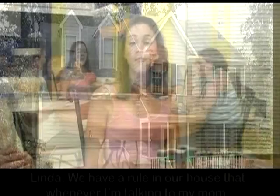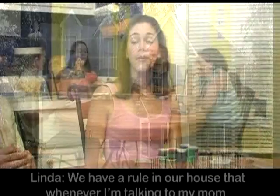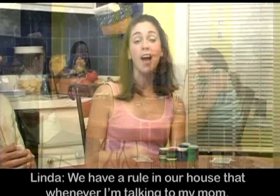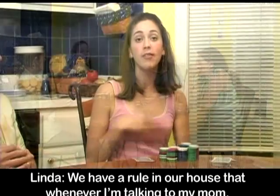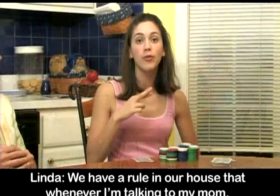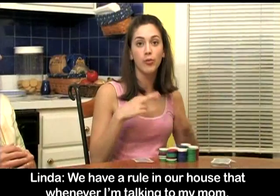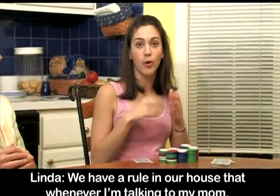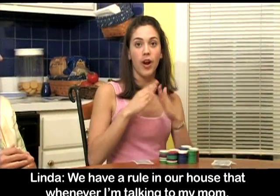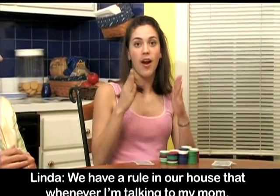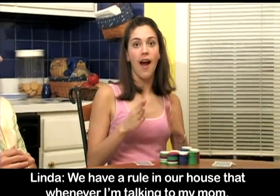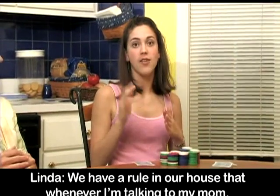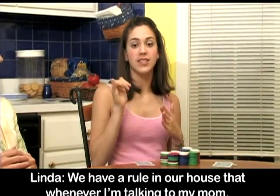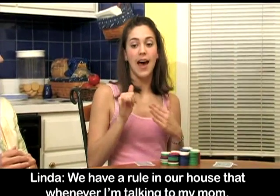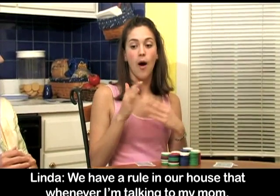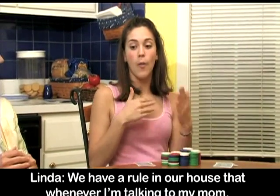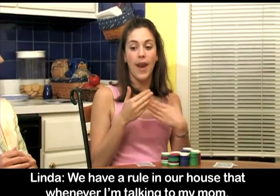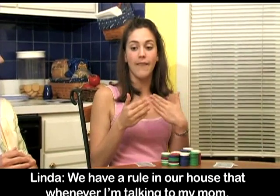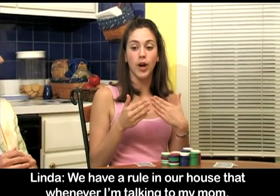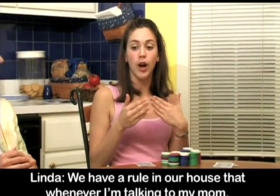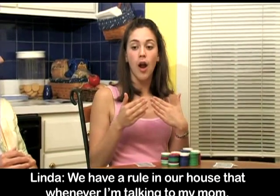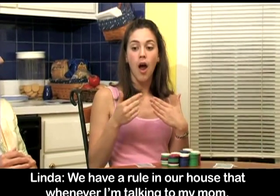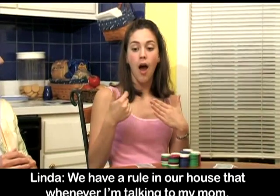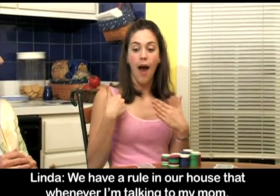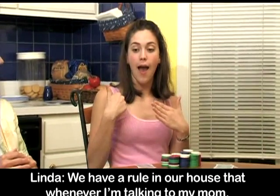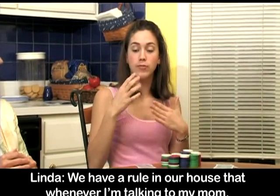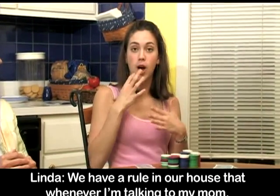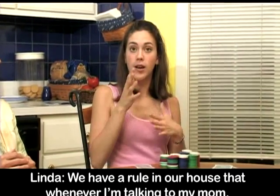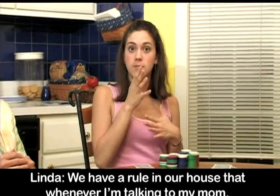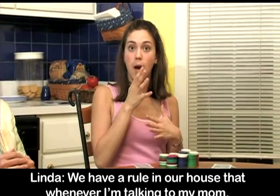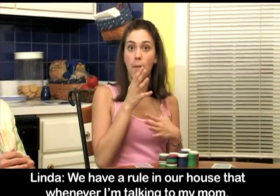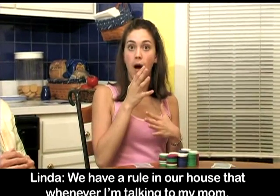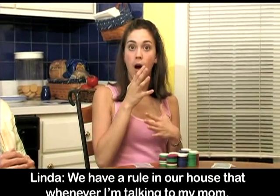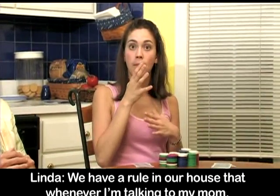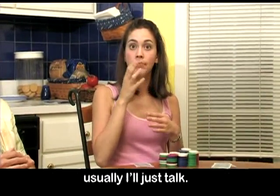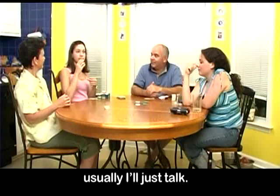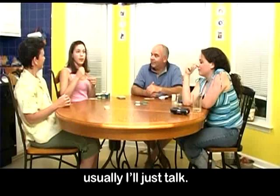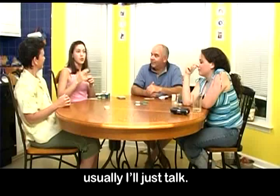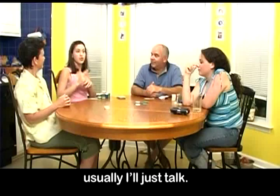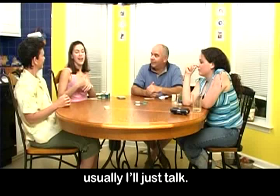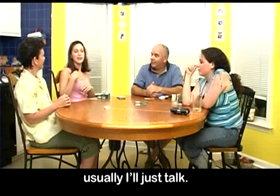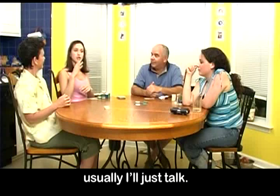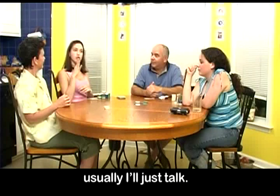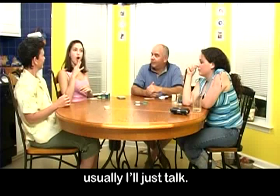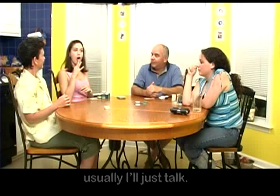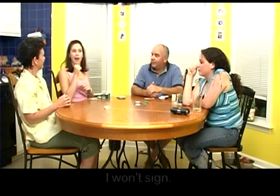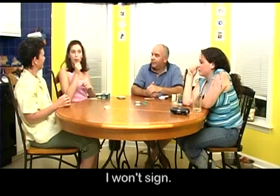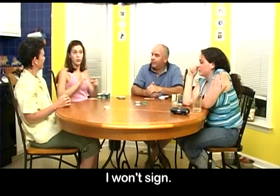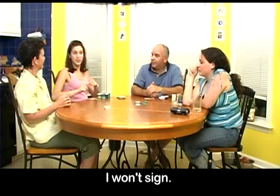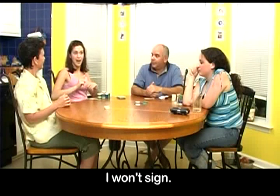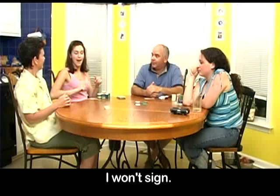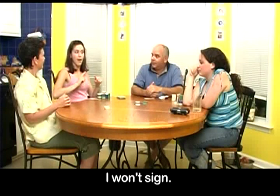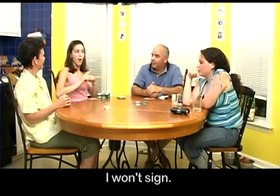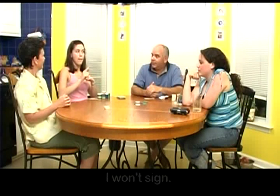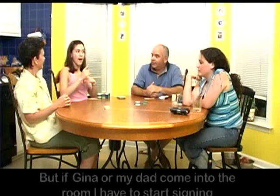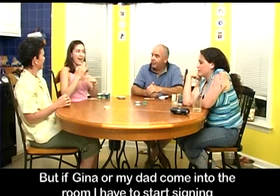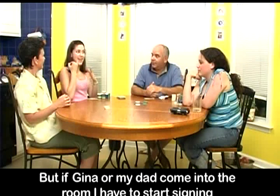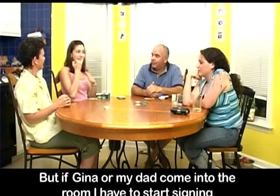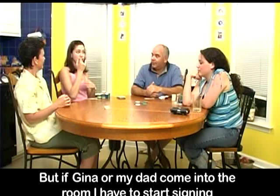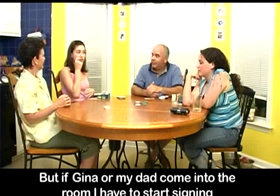We have a rule in our house that whenever I'm talking to my mom, usually I'll just talk, I won't sign, but if Gina